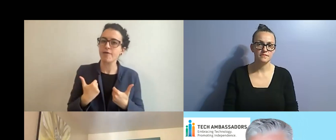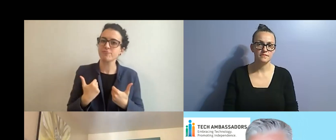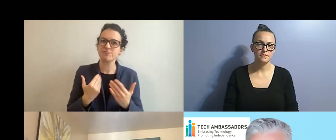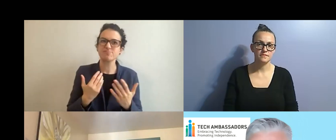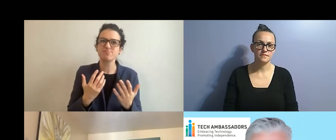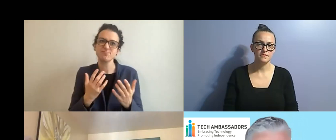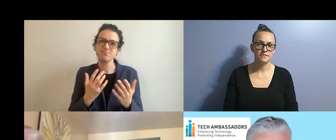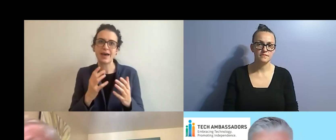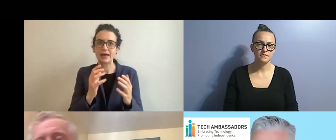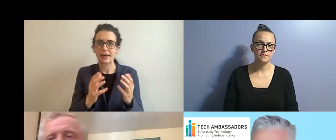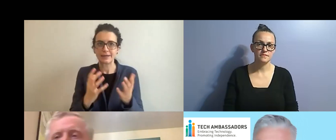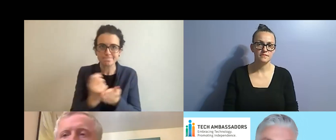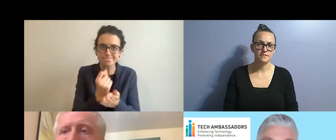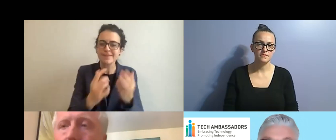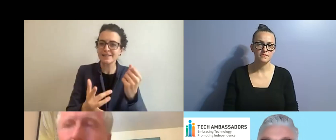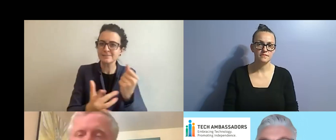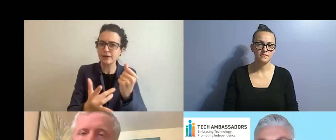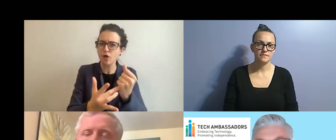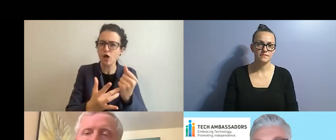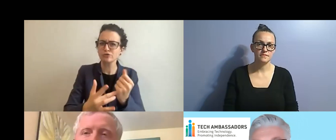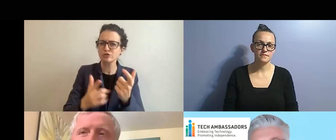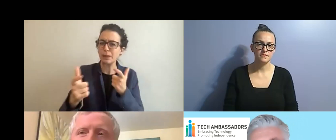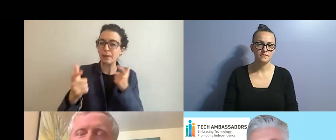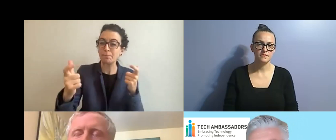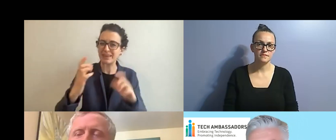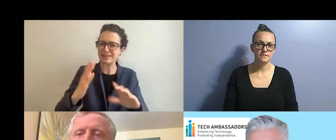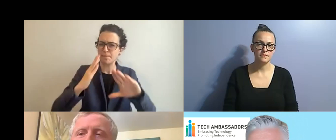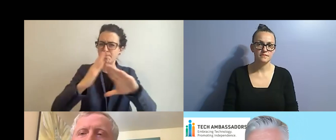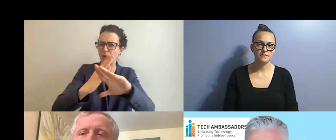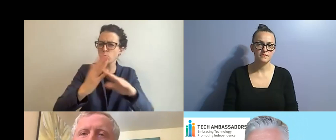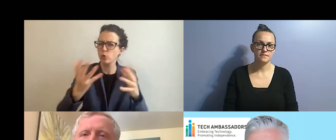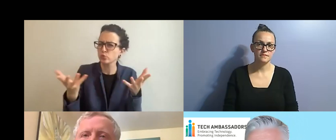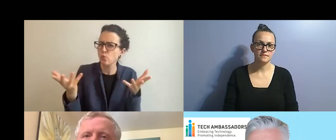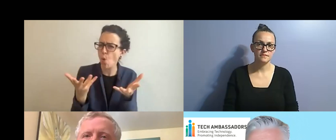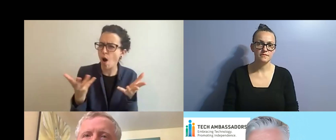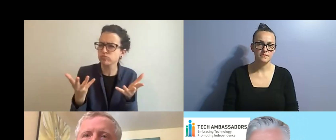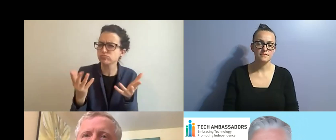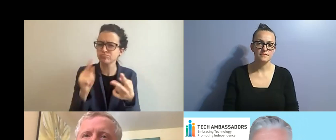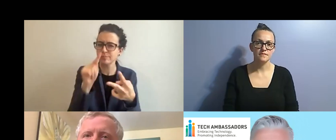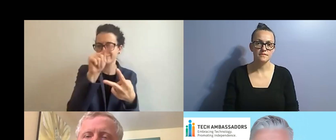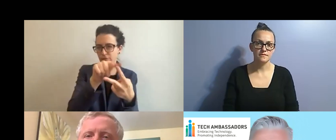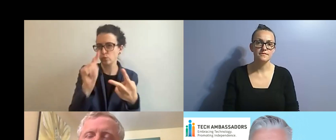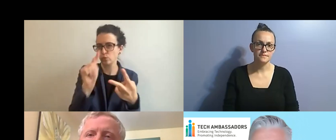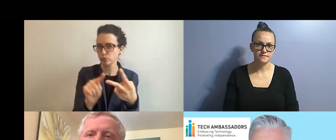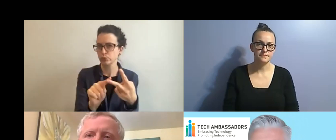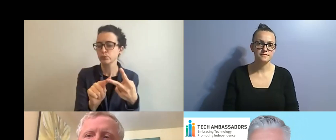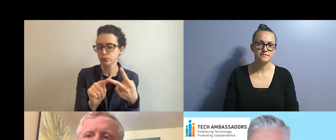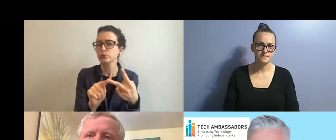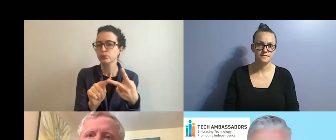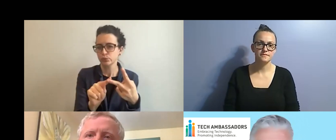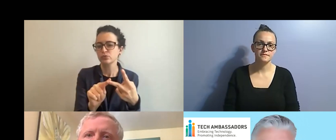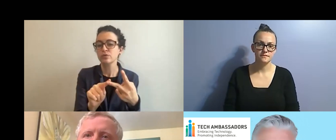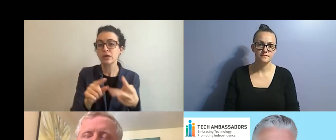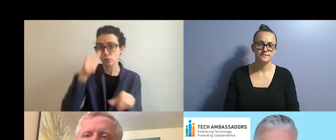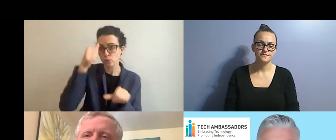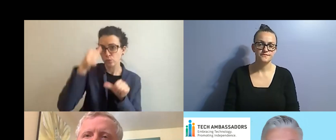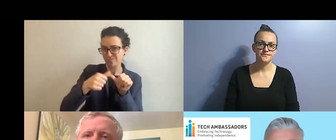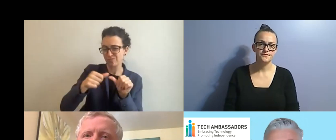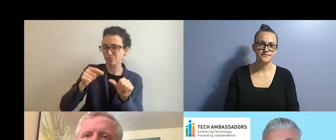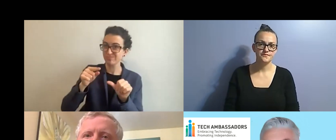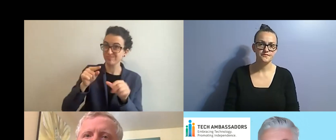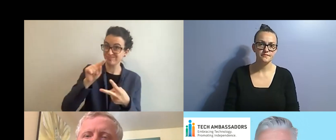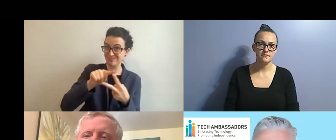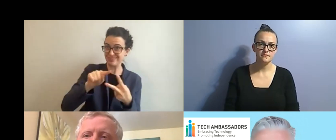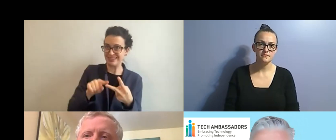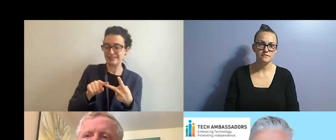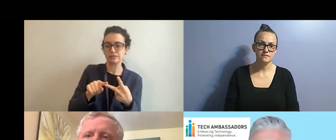lives, just their everyday lives? We've posed these 2 poll questions in probably 8